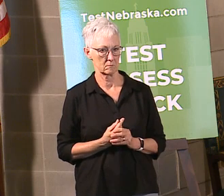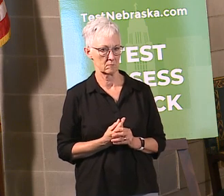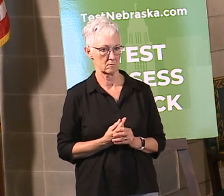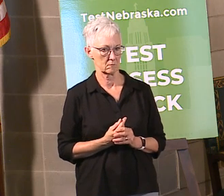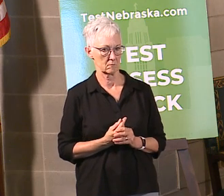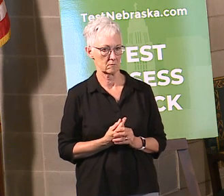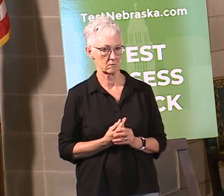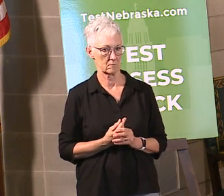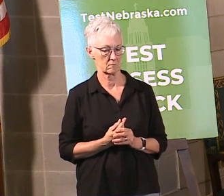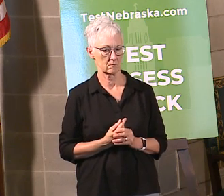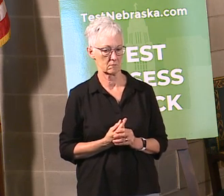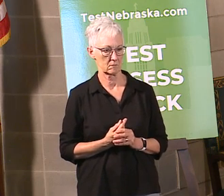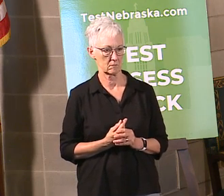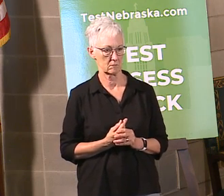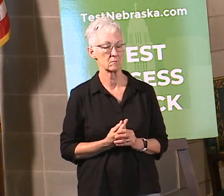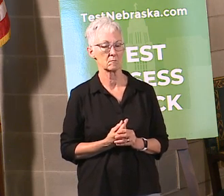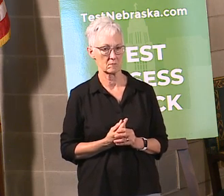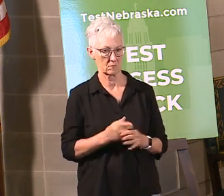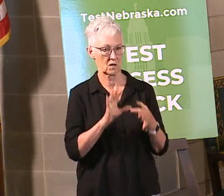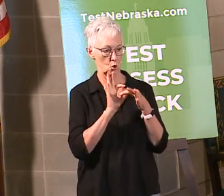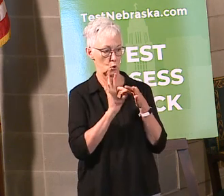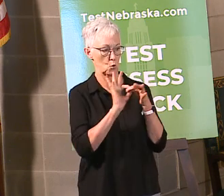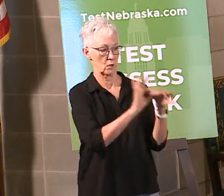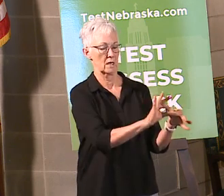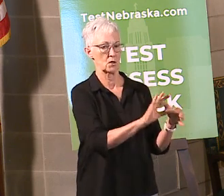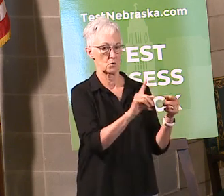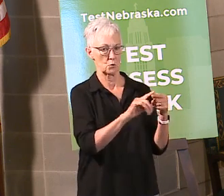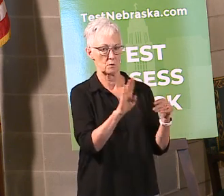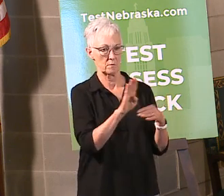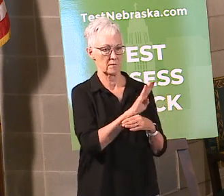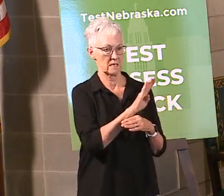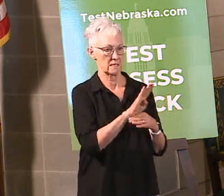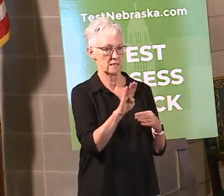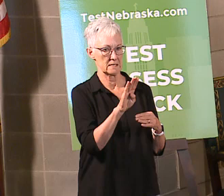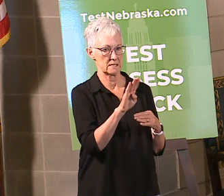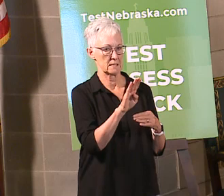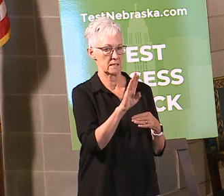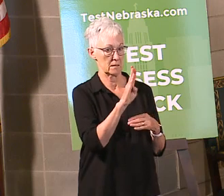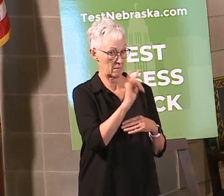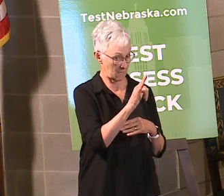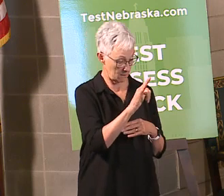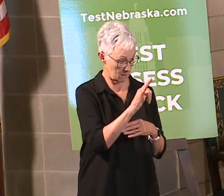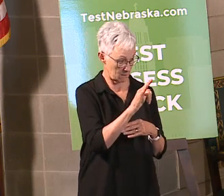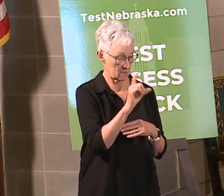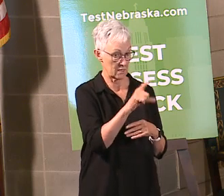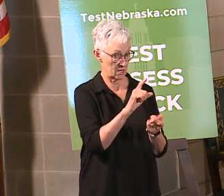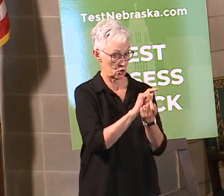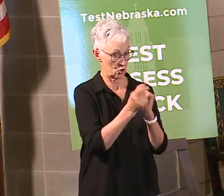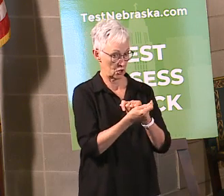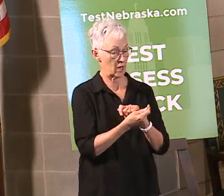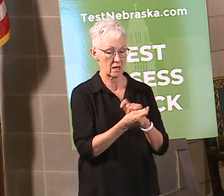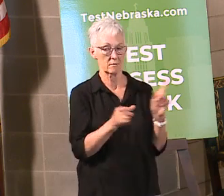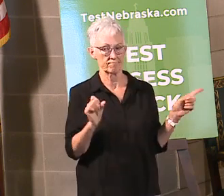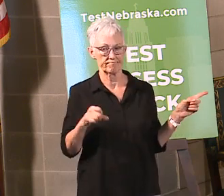with businesses around the state? And with regard to the business incentive bill, does that need to change as well? Well, again, I would say the same thing would have to happen with that if we're going to set expectations